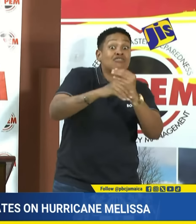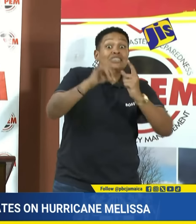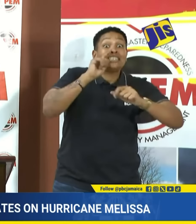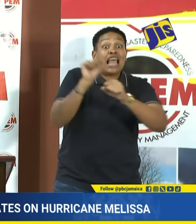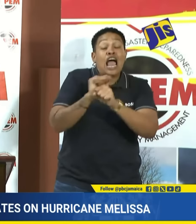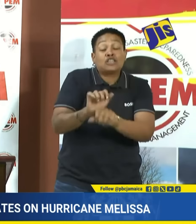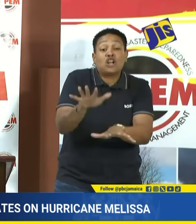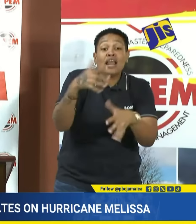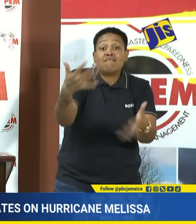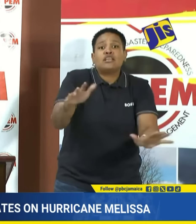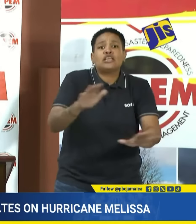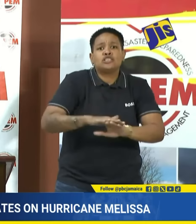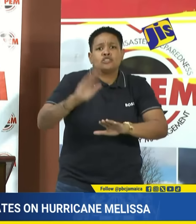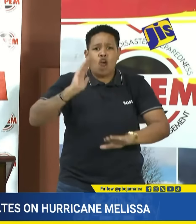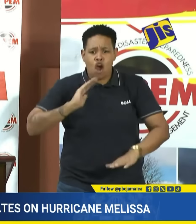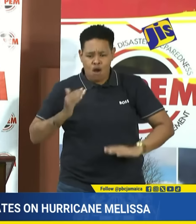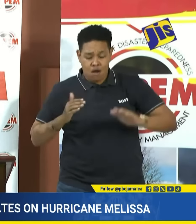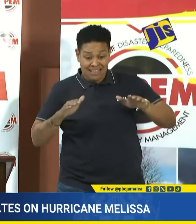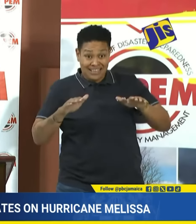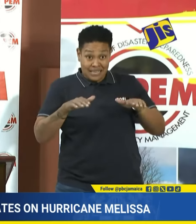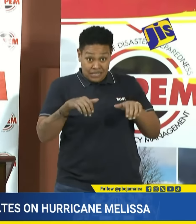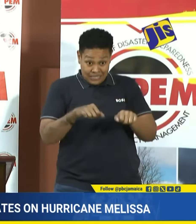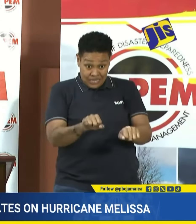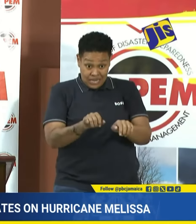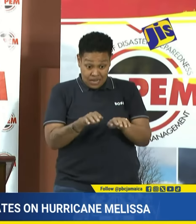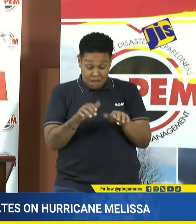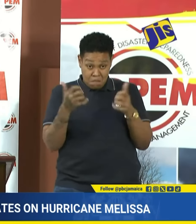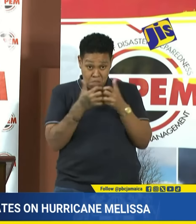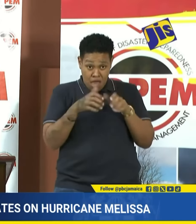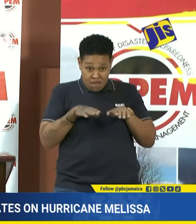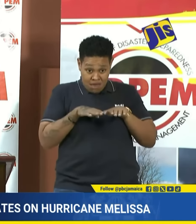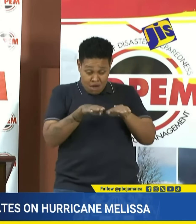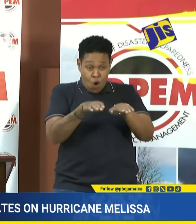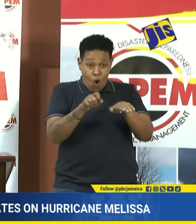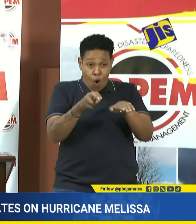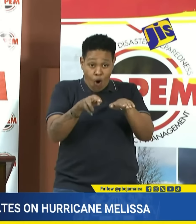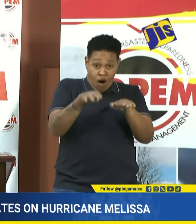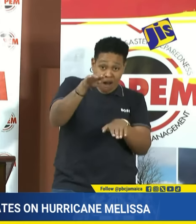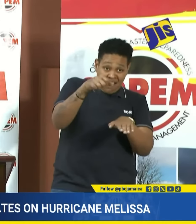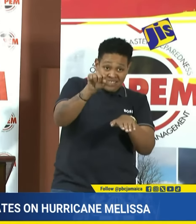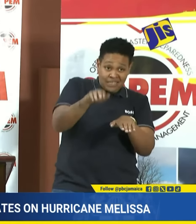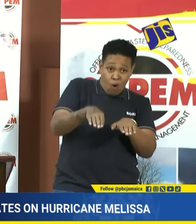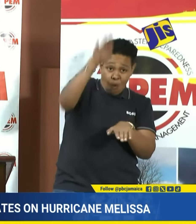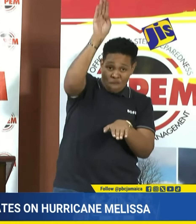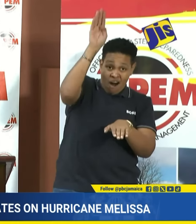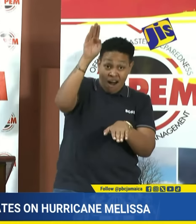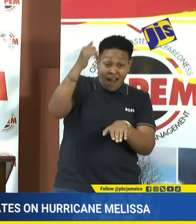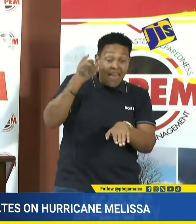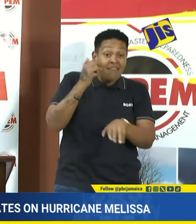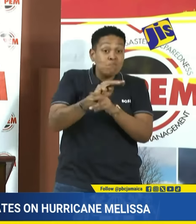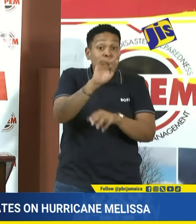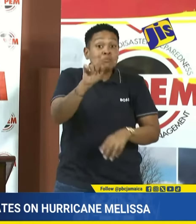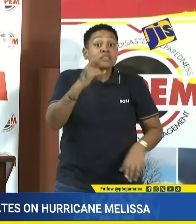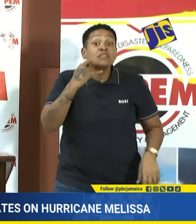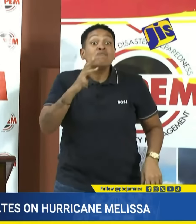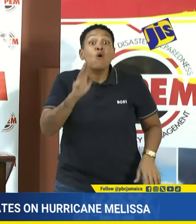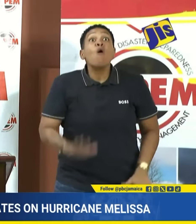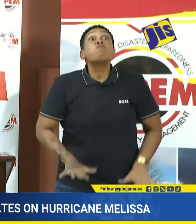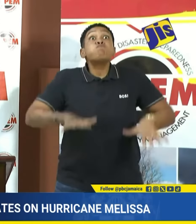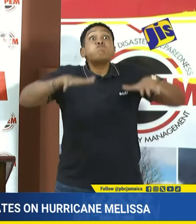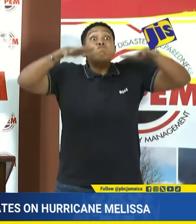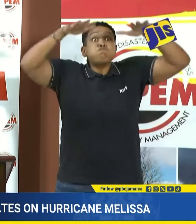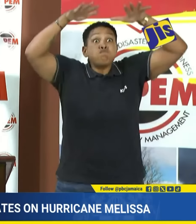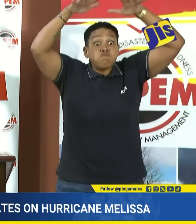are actually on or below sea level. And as Minister Mackenzie said, if there's a storm surge, if